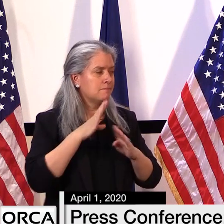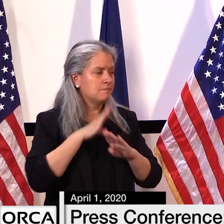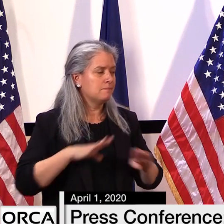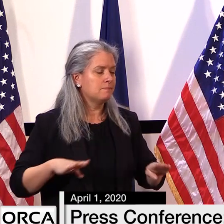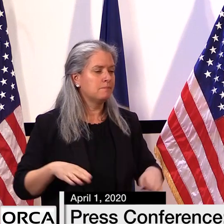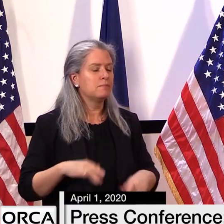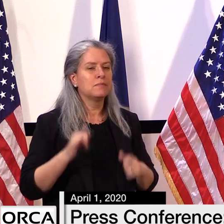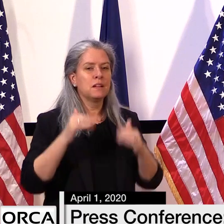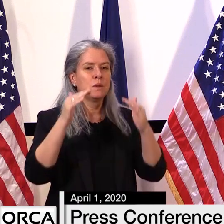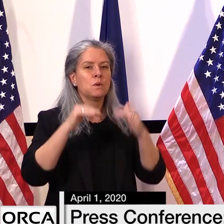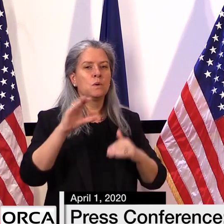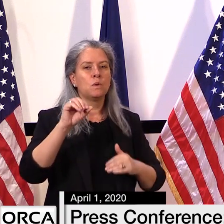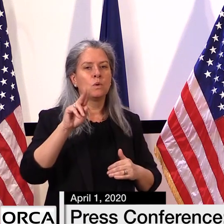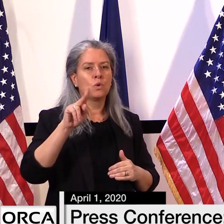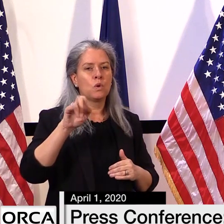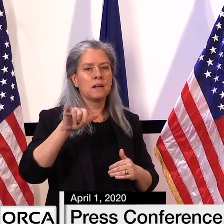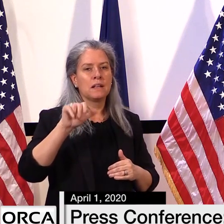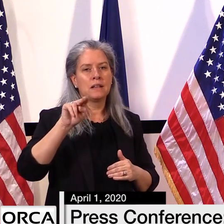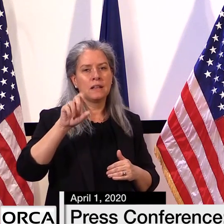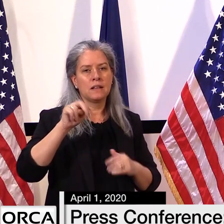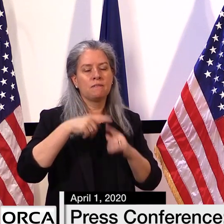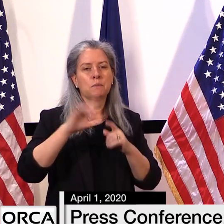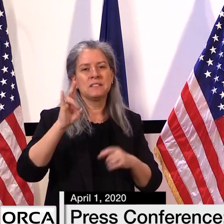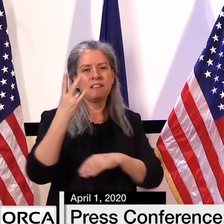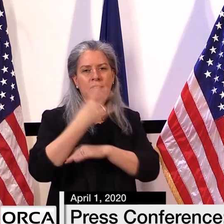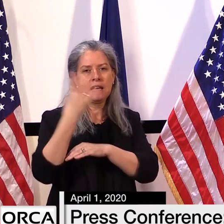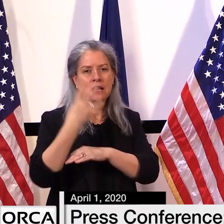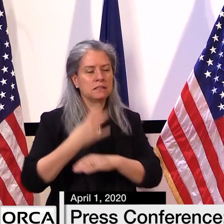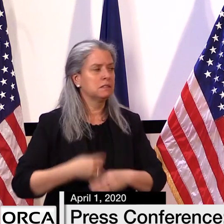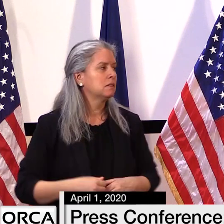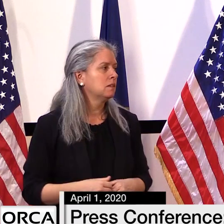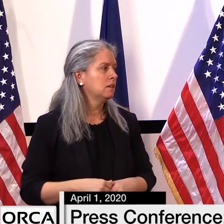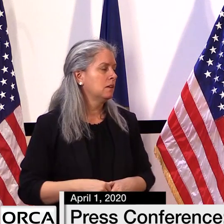All right, moving to Courtney Landon, 7 days.